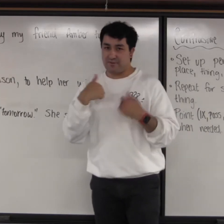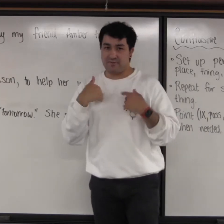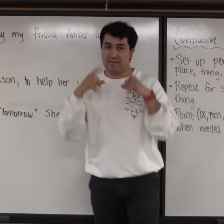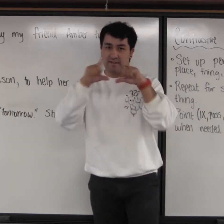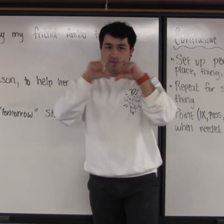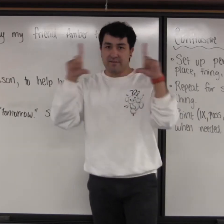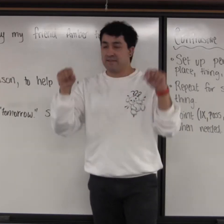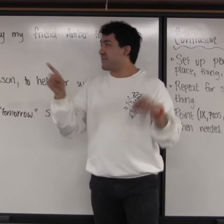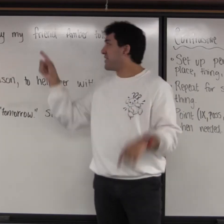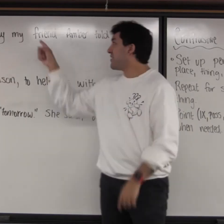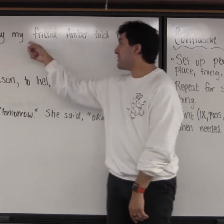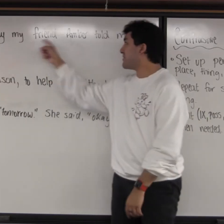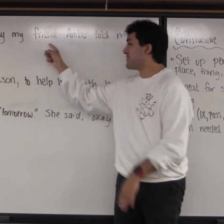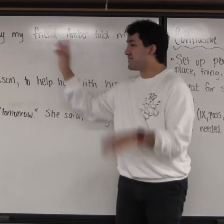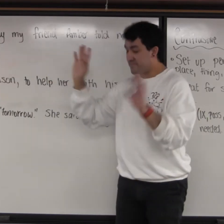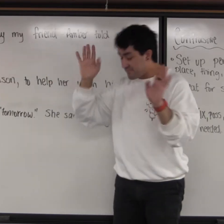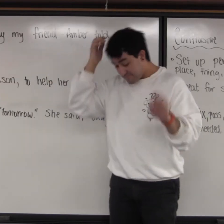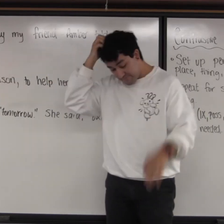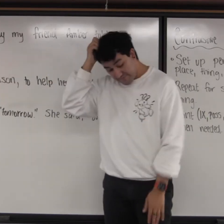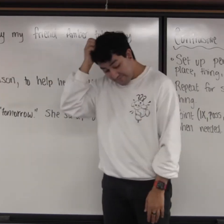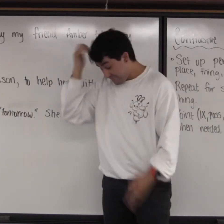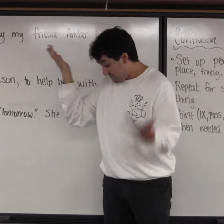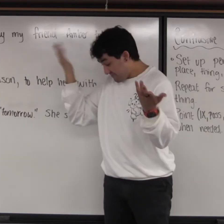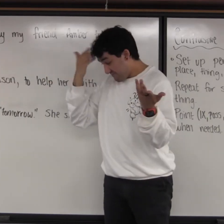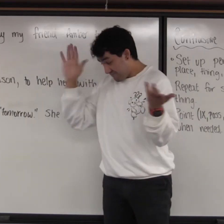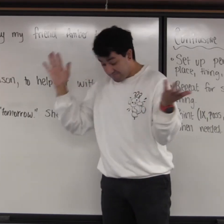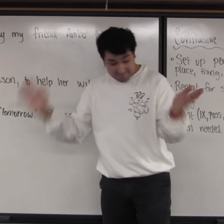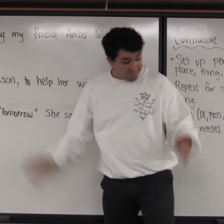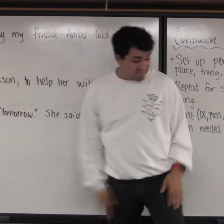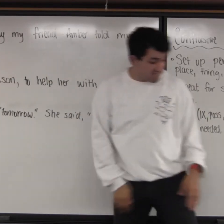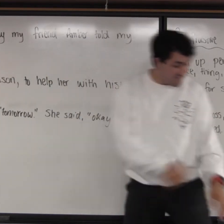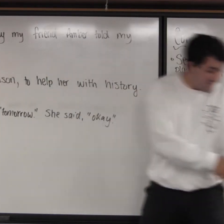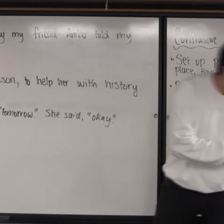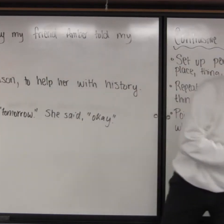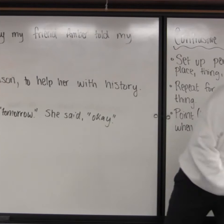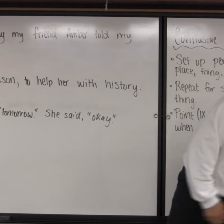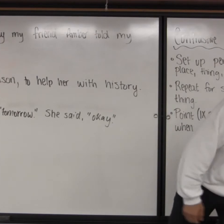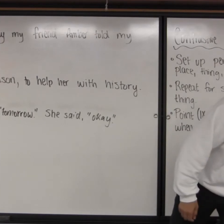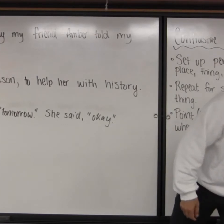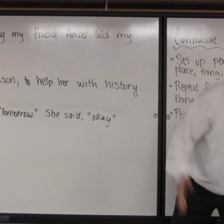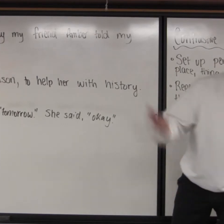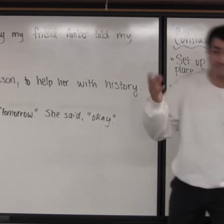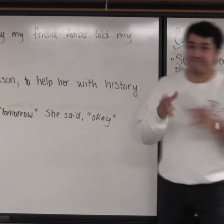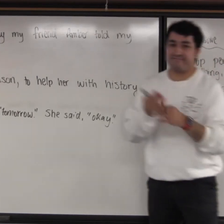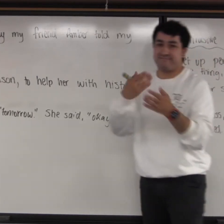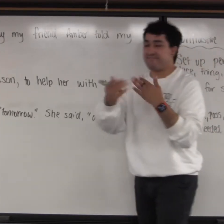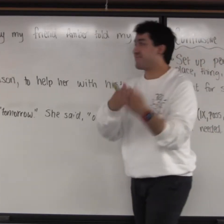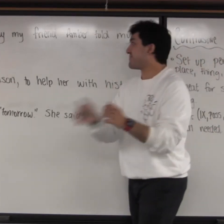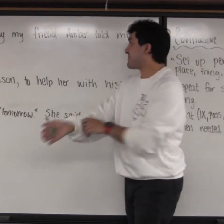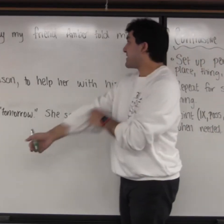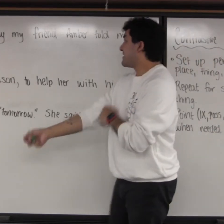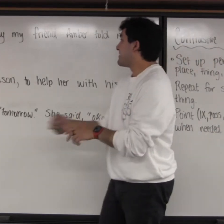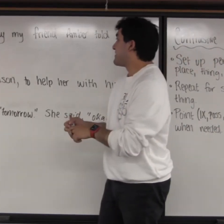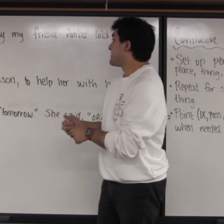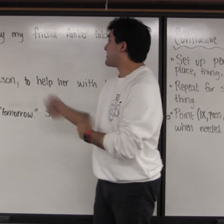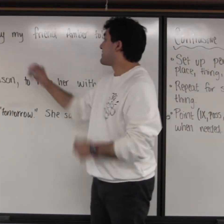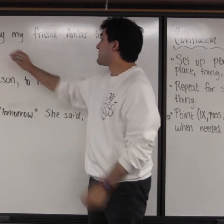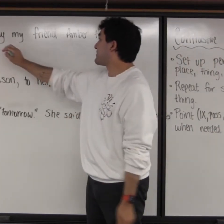So funny, I don't have enough signs. I don't know where some of my signs went. I thought I had more. So I will